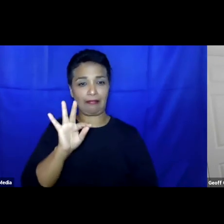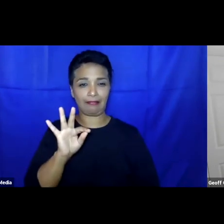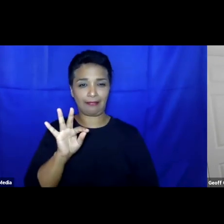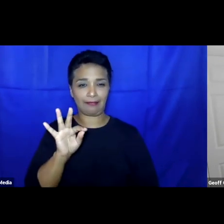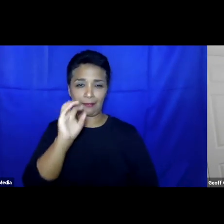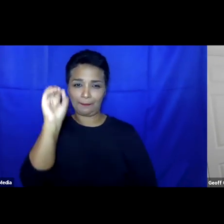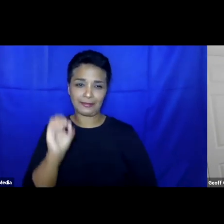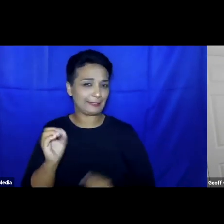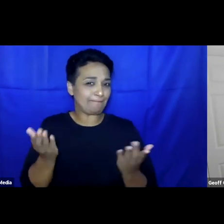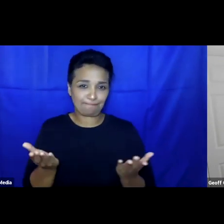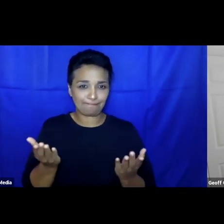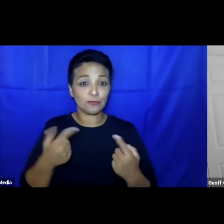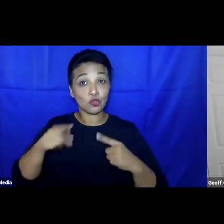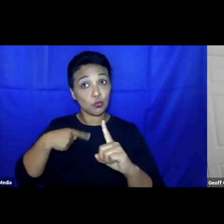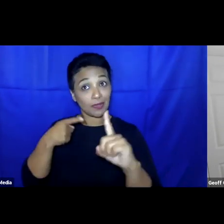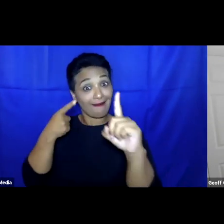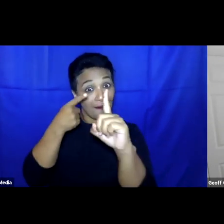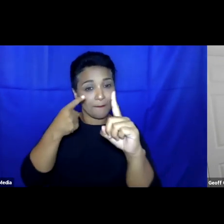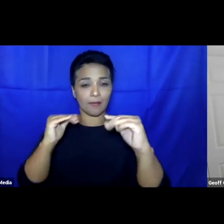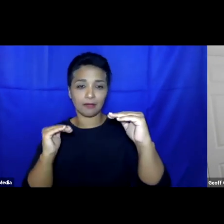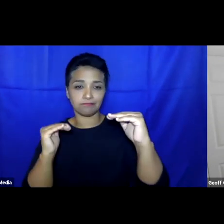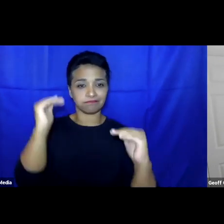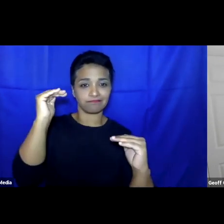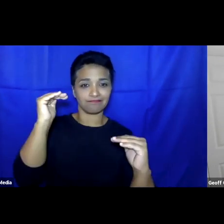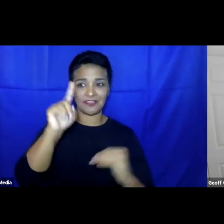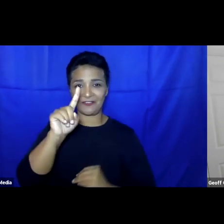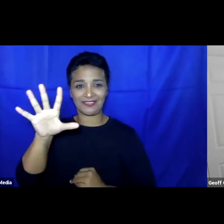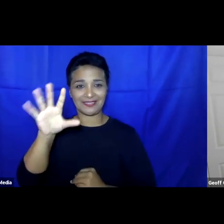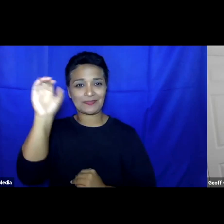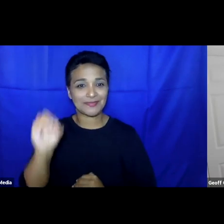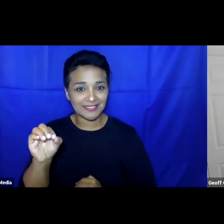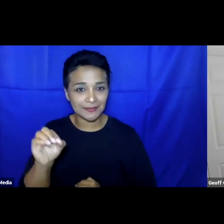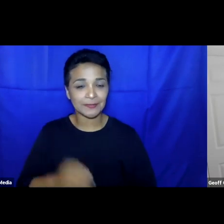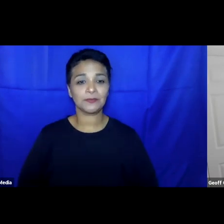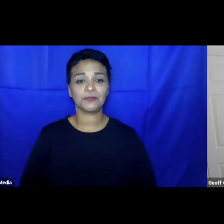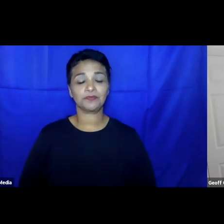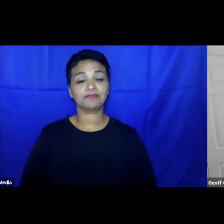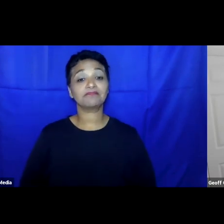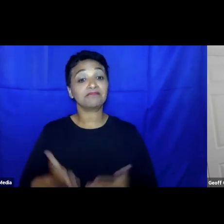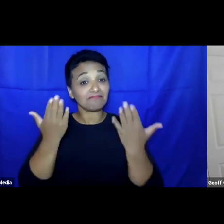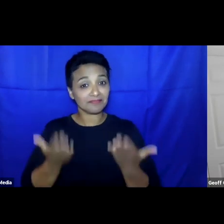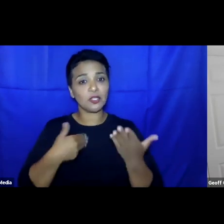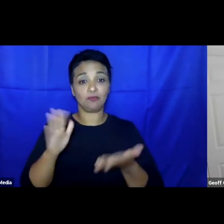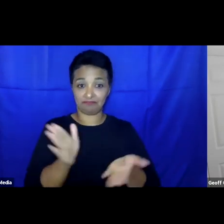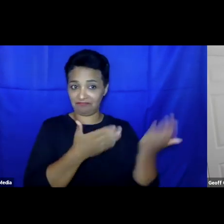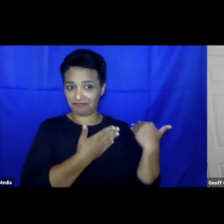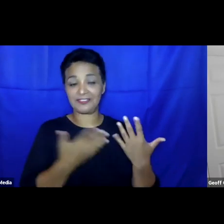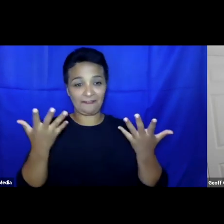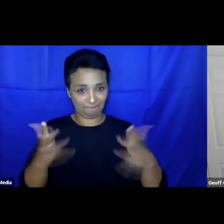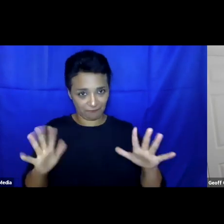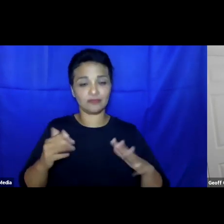least 15%. Let me move on now to the Q&A. I have some questions